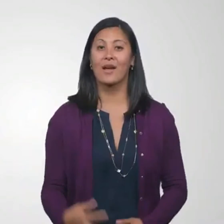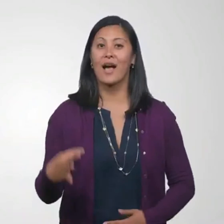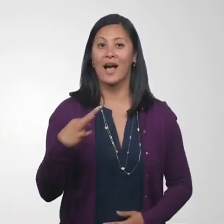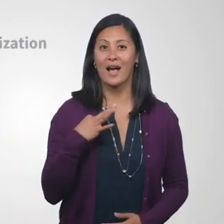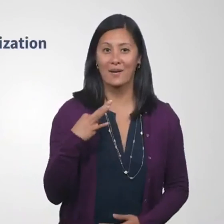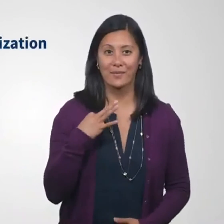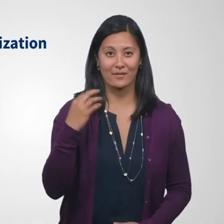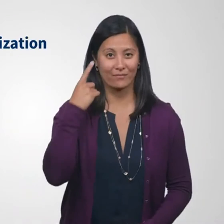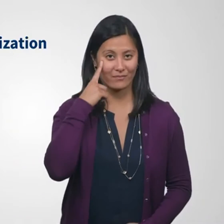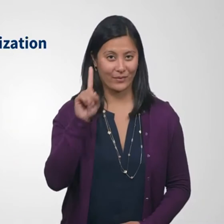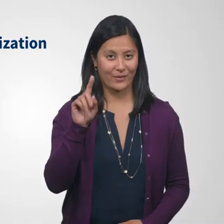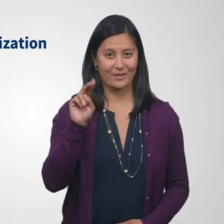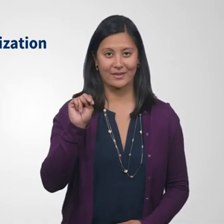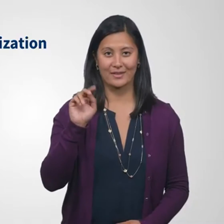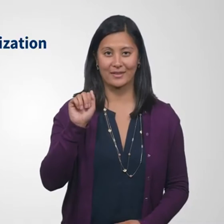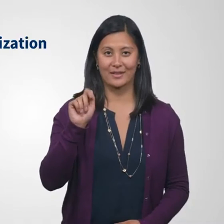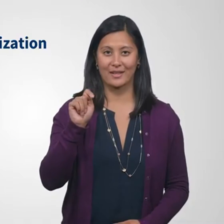To apply for naturalization,